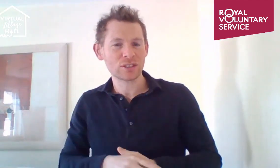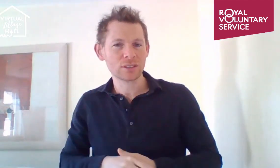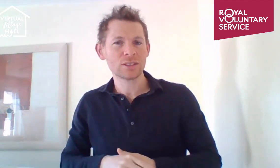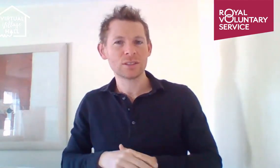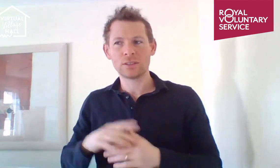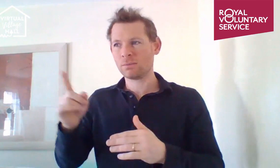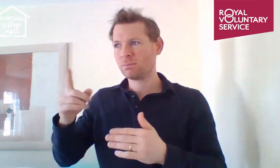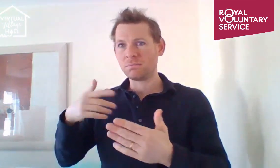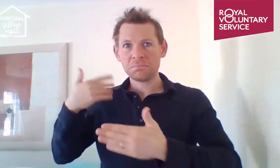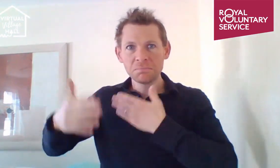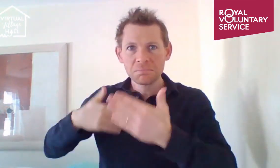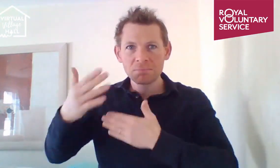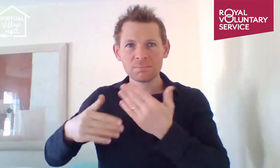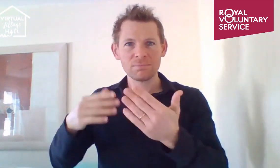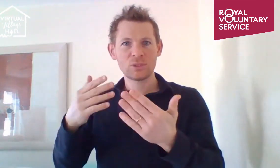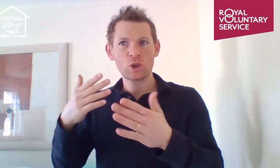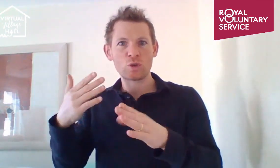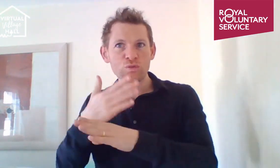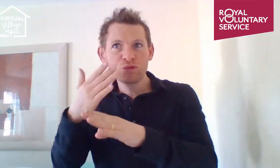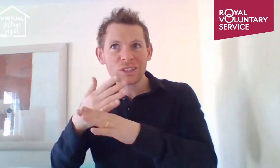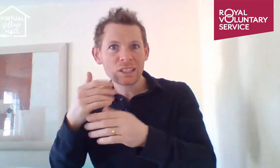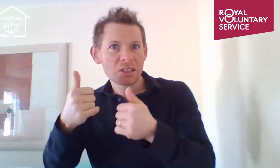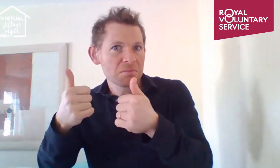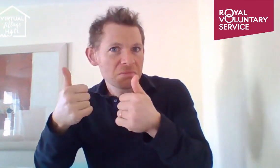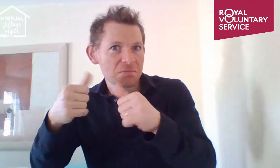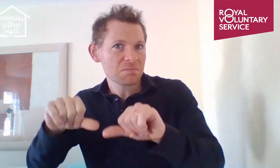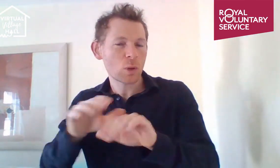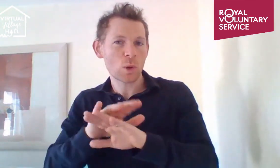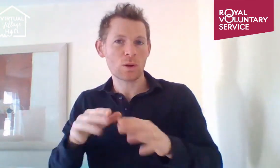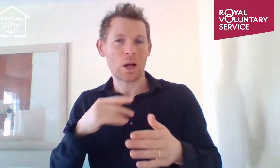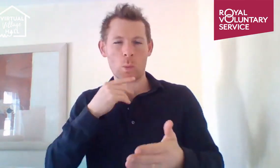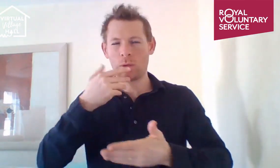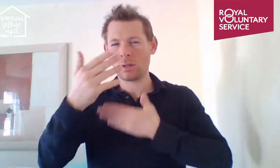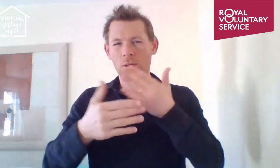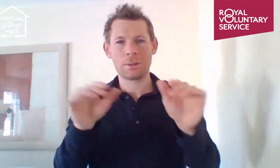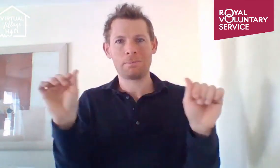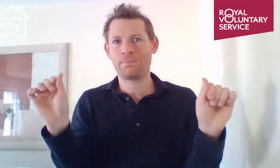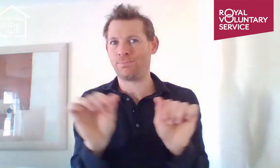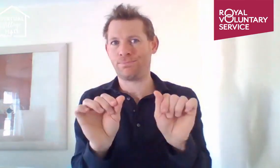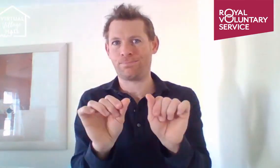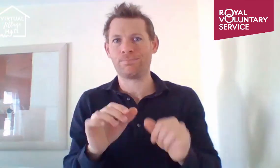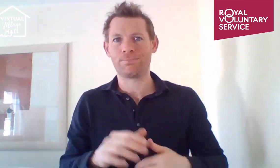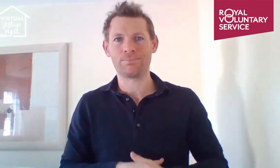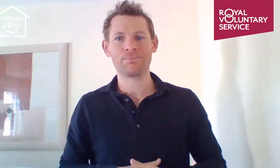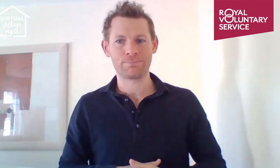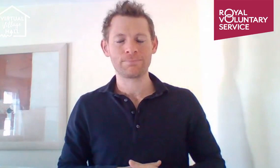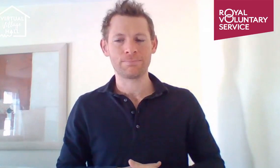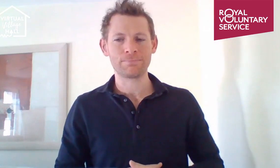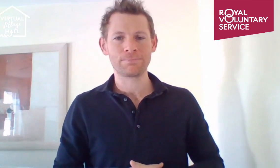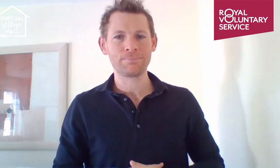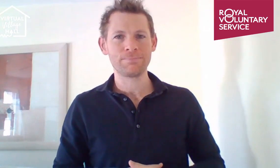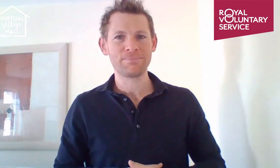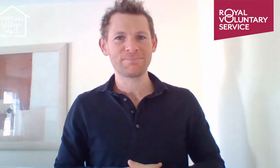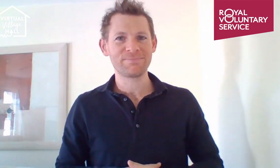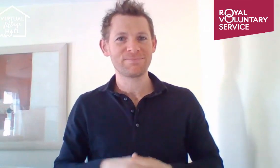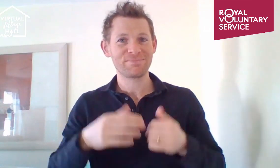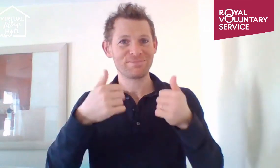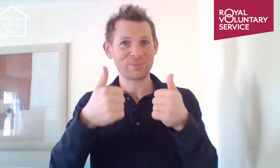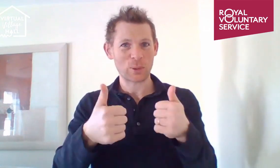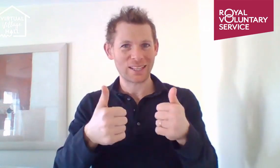an insight into deaf education and how things have been, and about how deaf people, access and the careers and things that